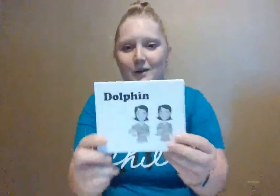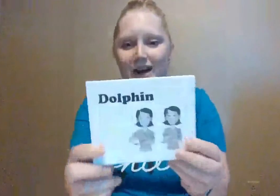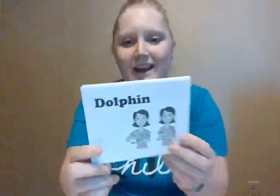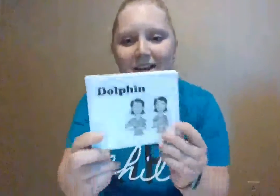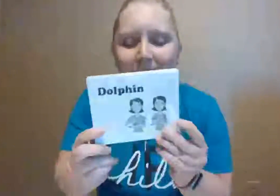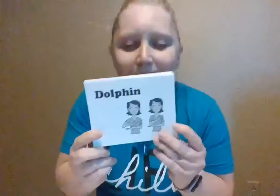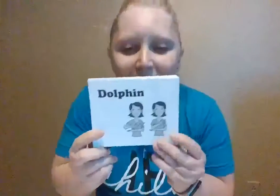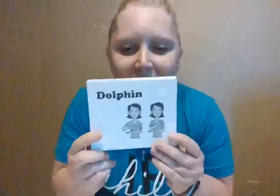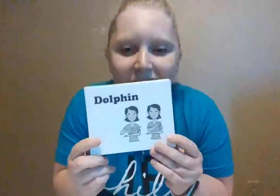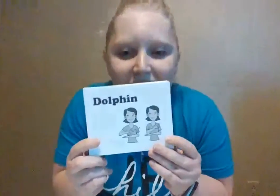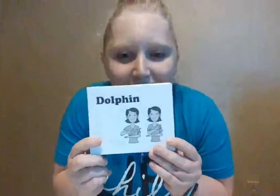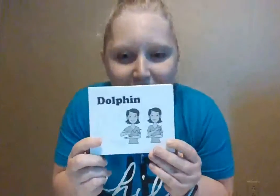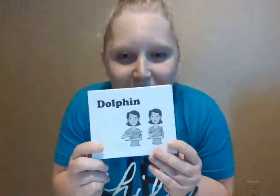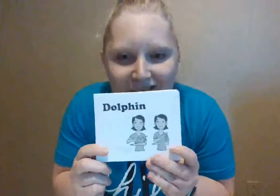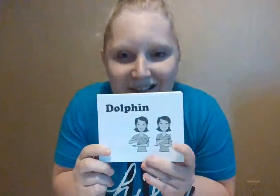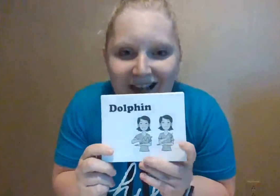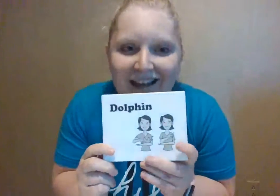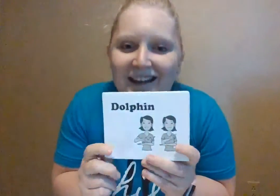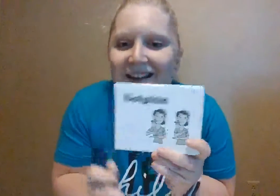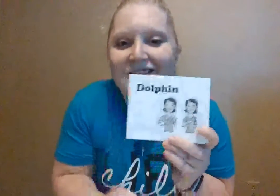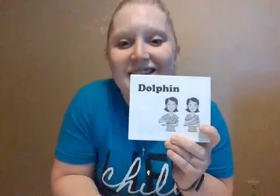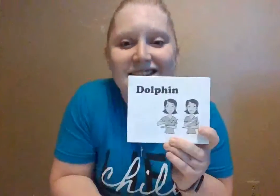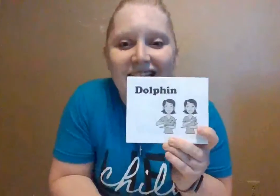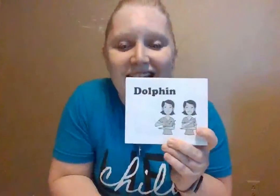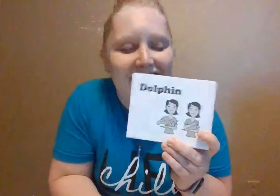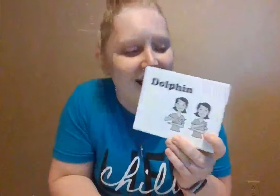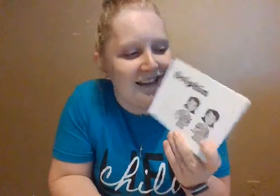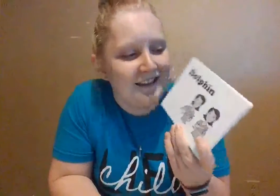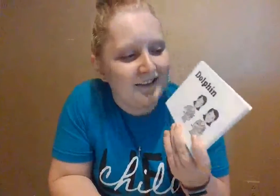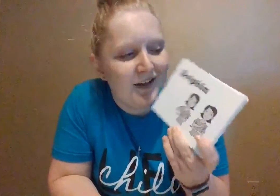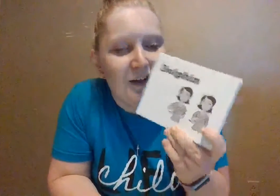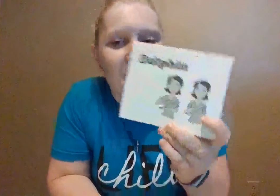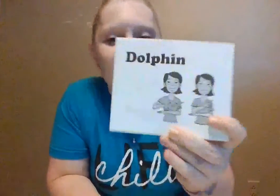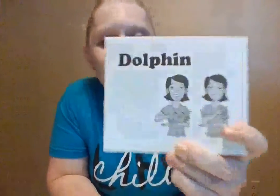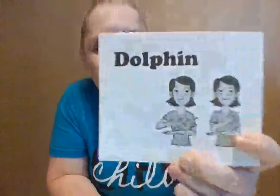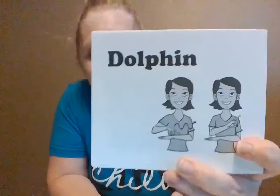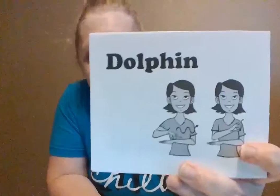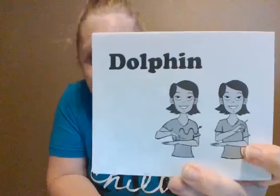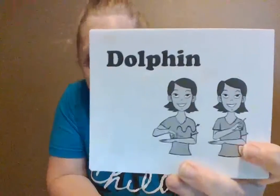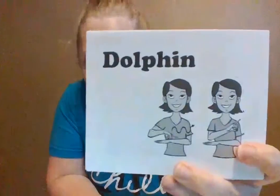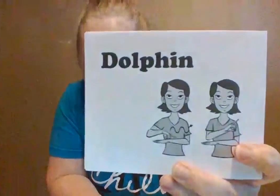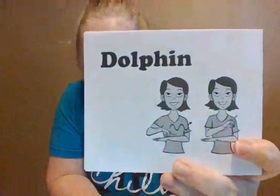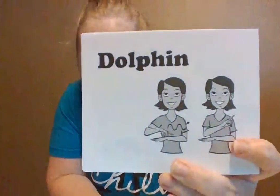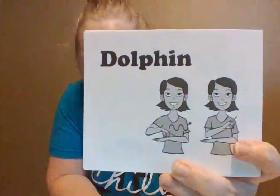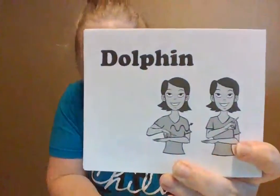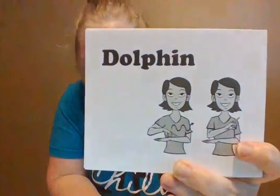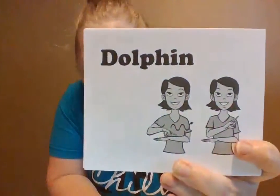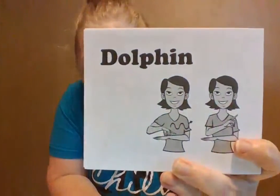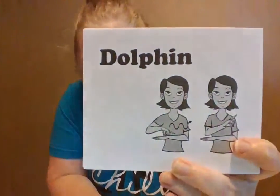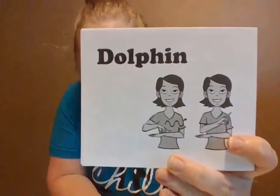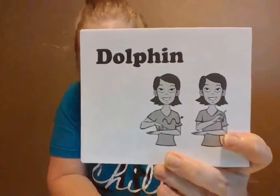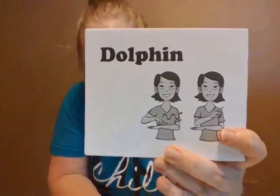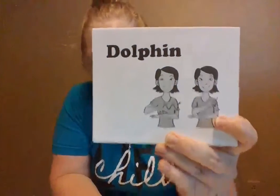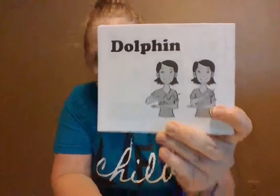ready? The first sign of today is dolphin.